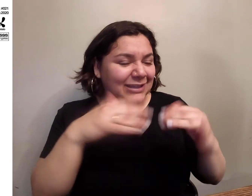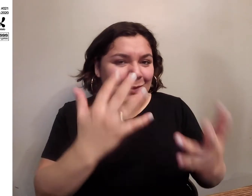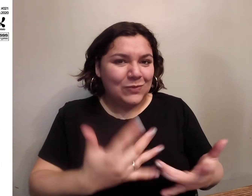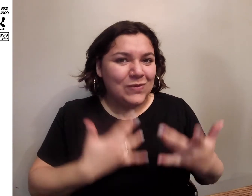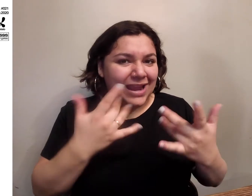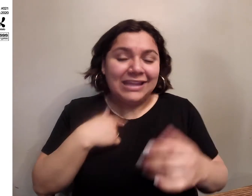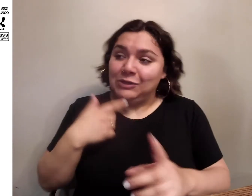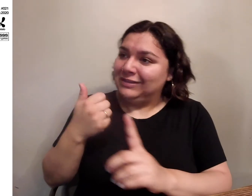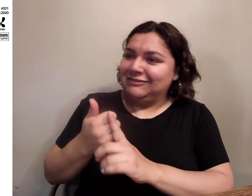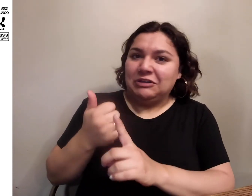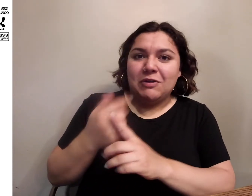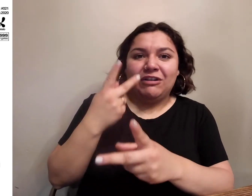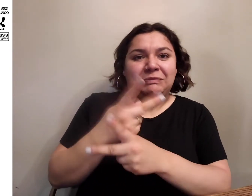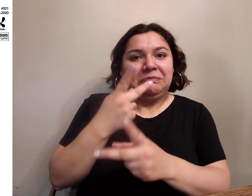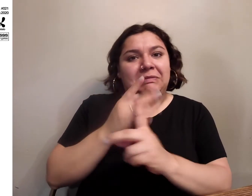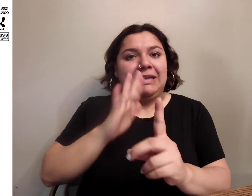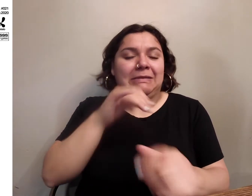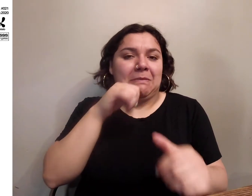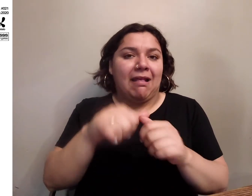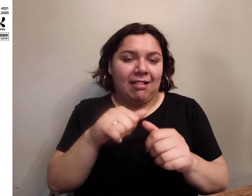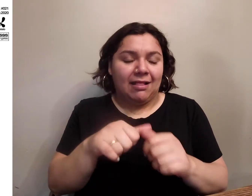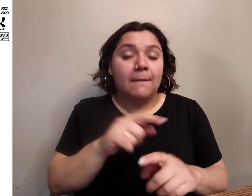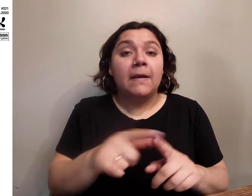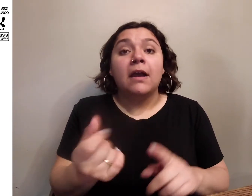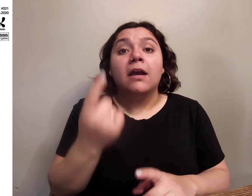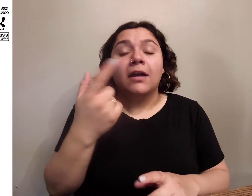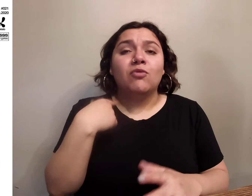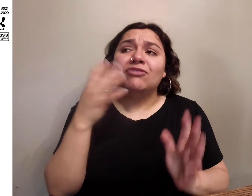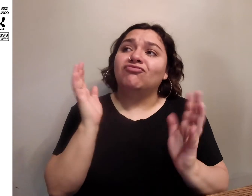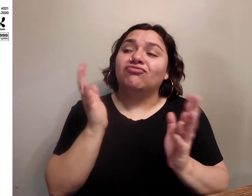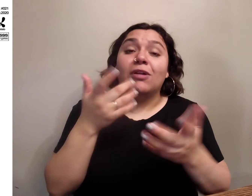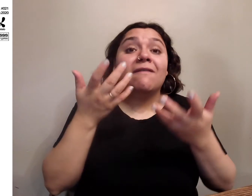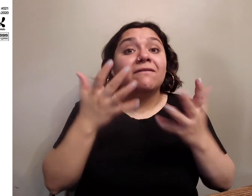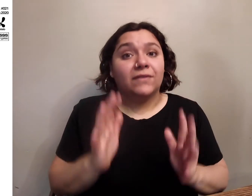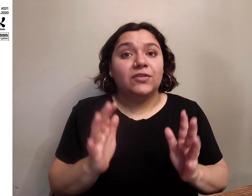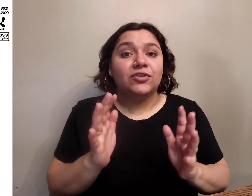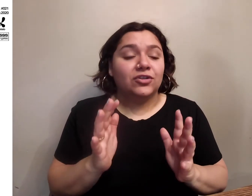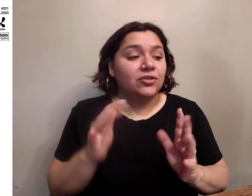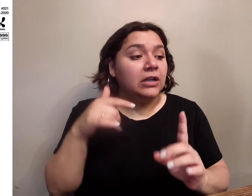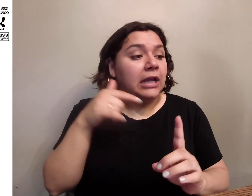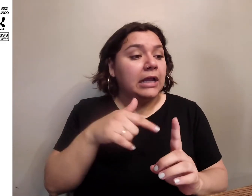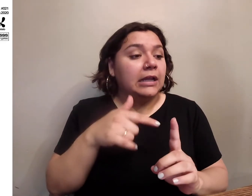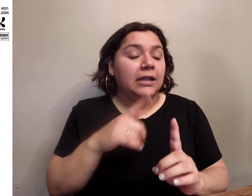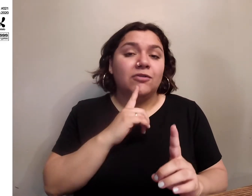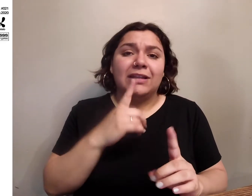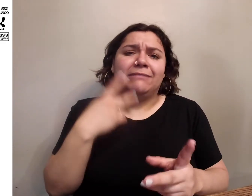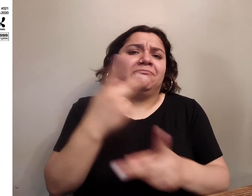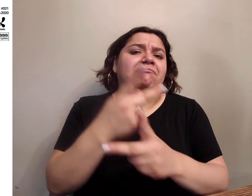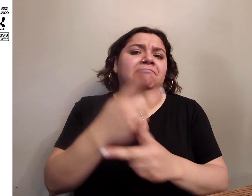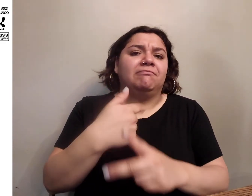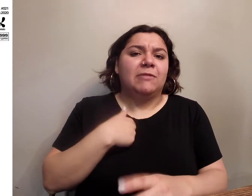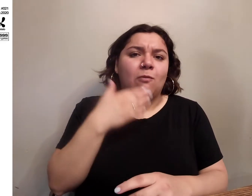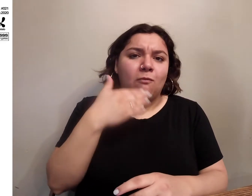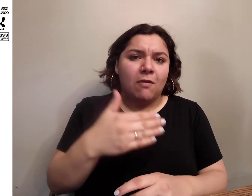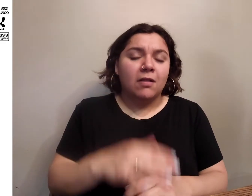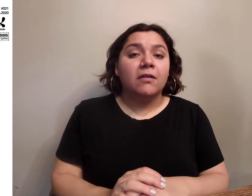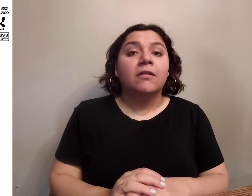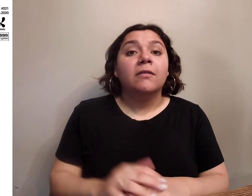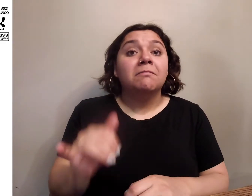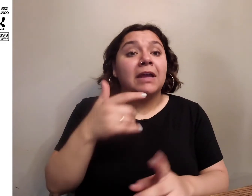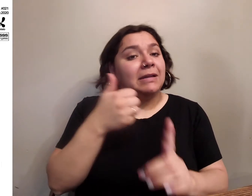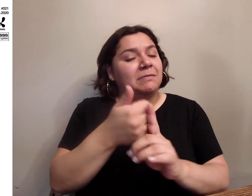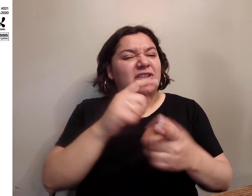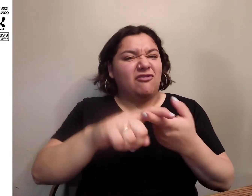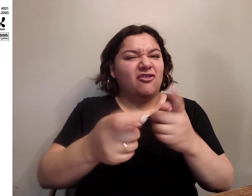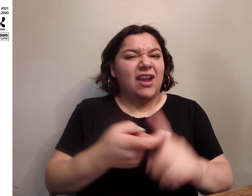of his own mail. But we chatted, and he just takes such good care of me. It's like he's a